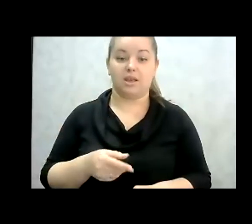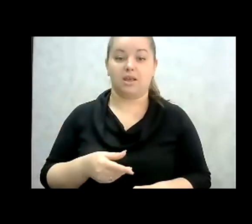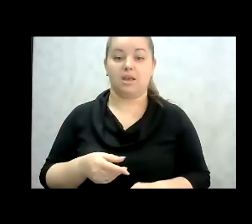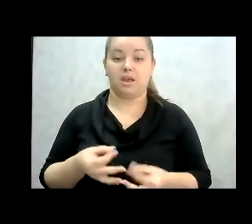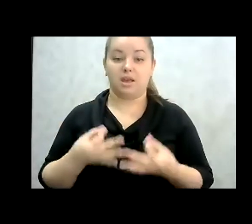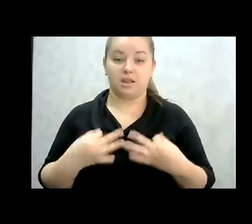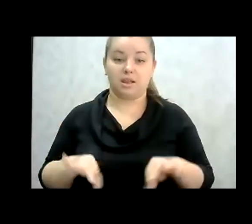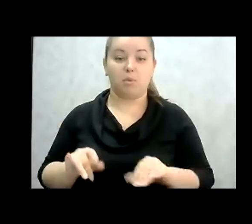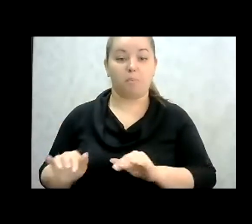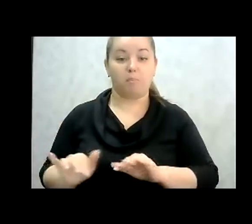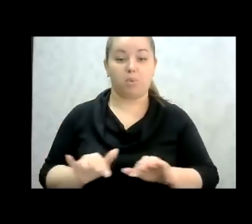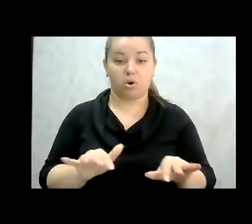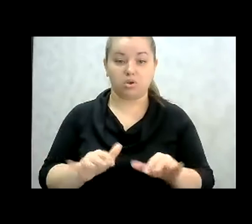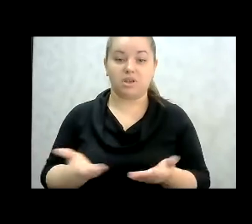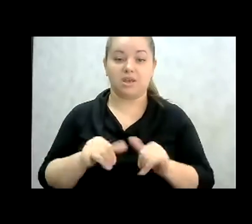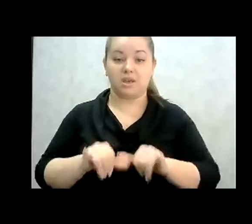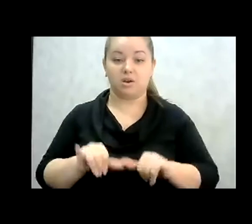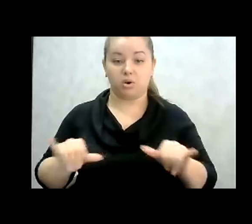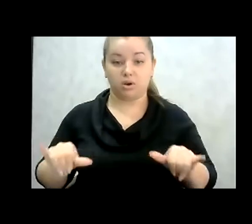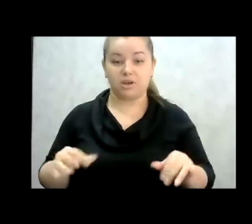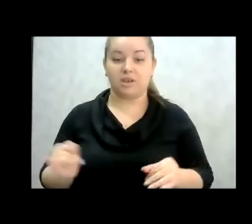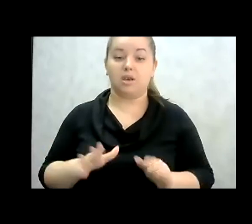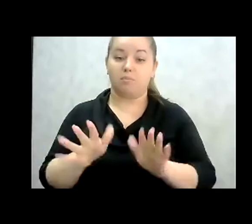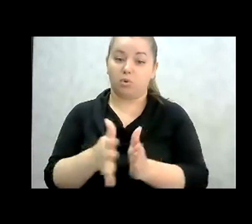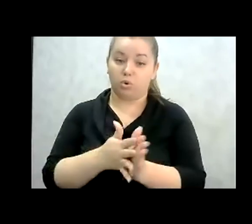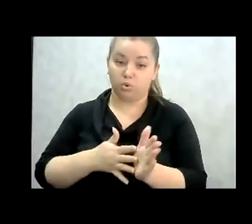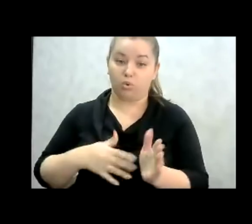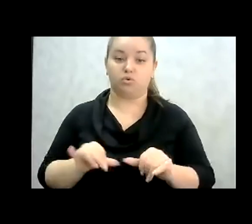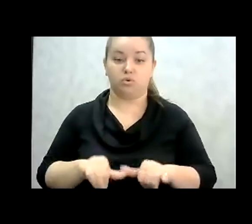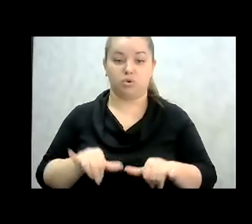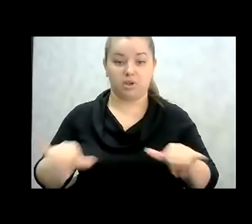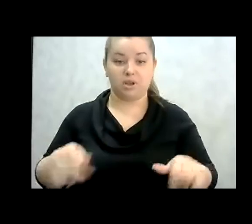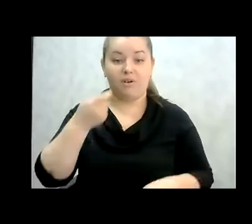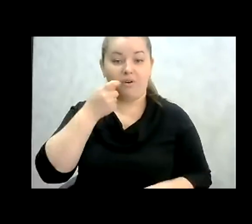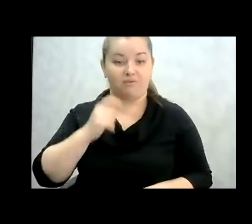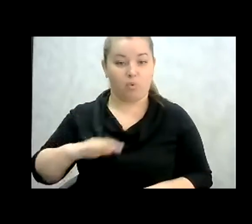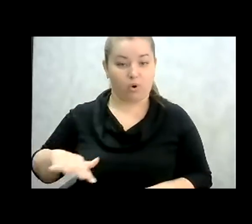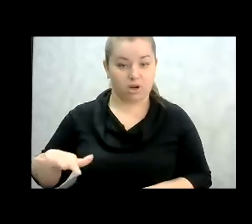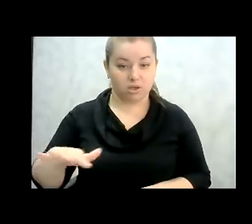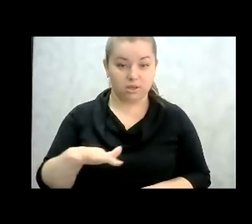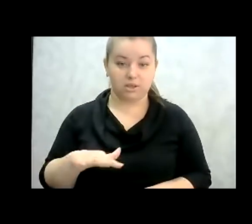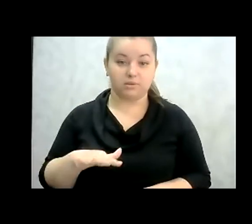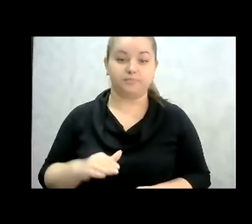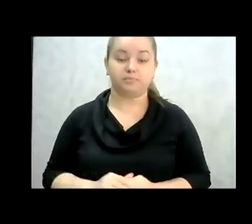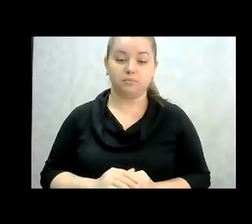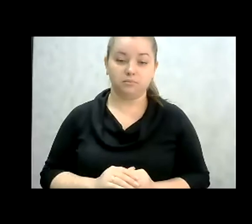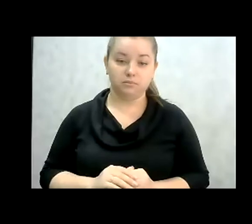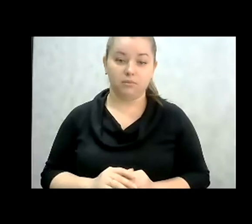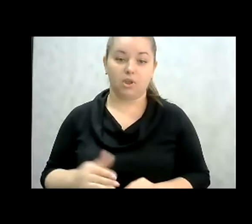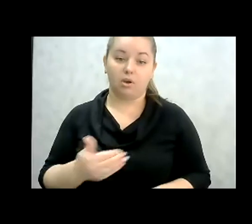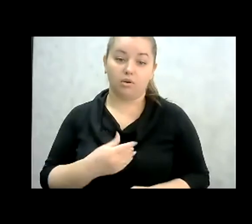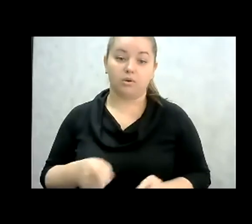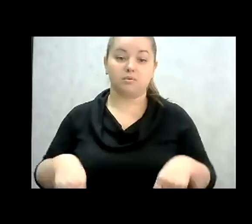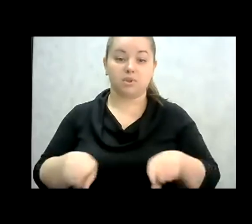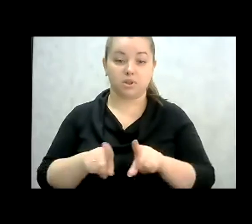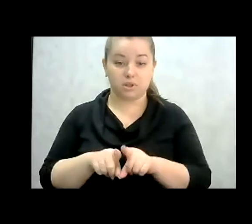and of the local authorities, as well as to the democratic processes that are